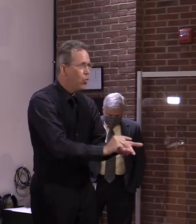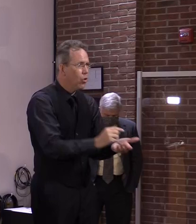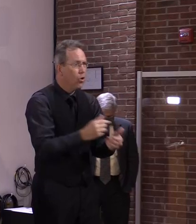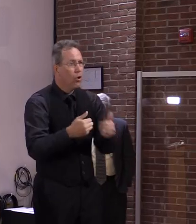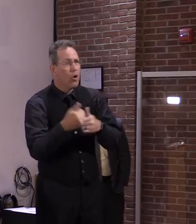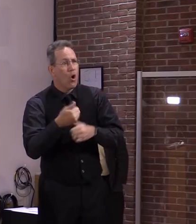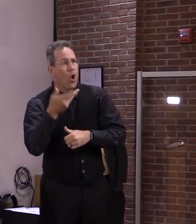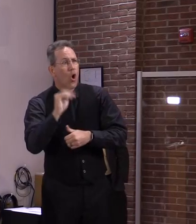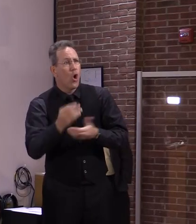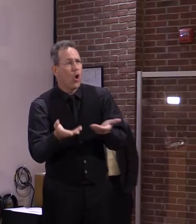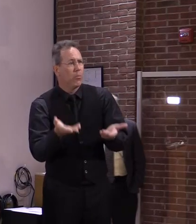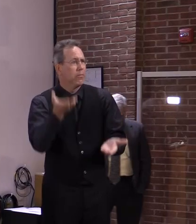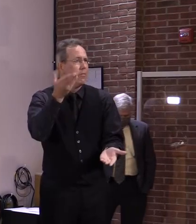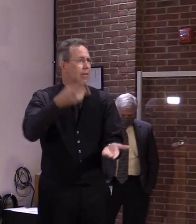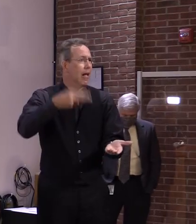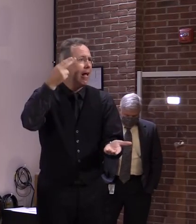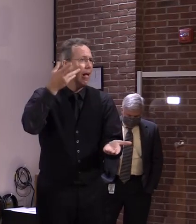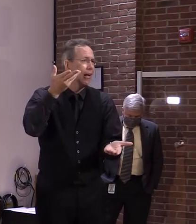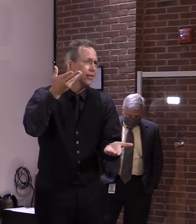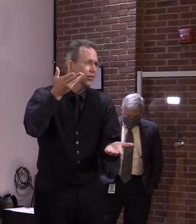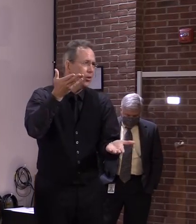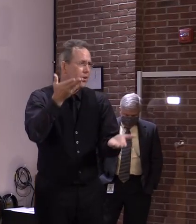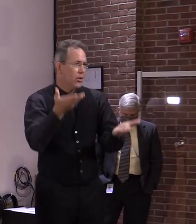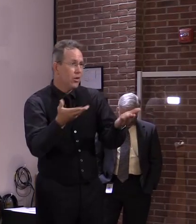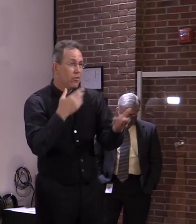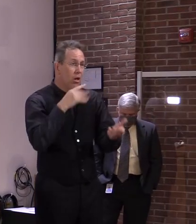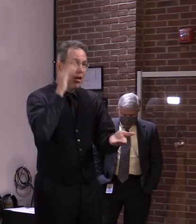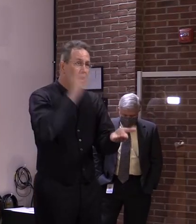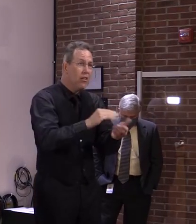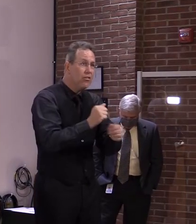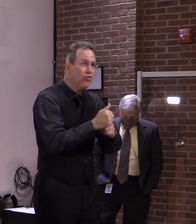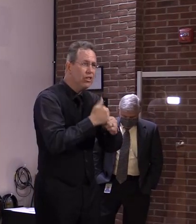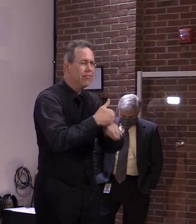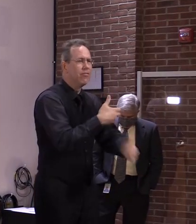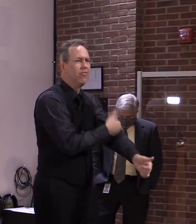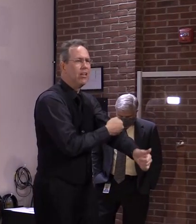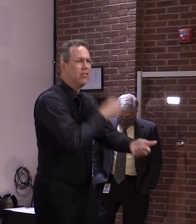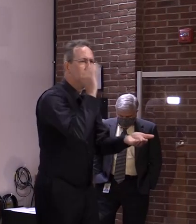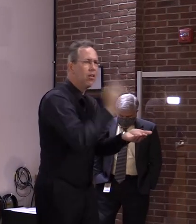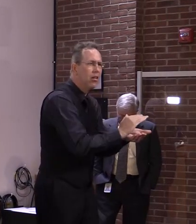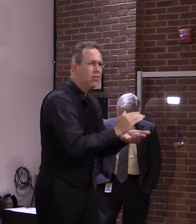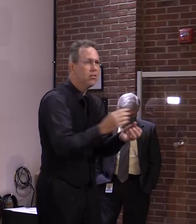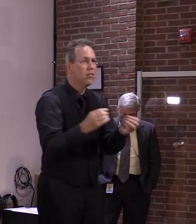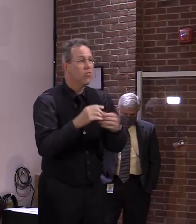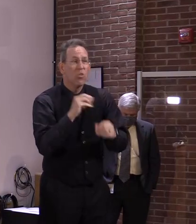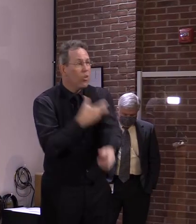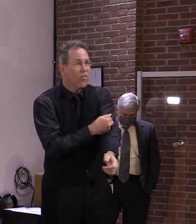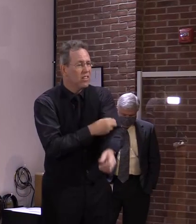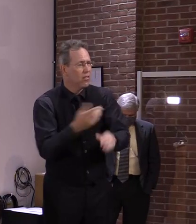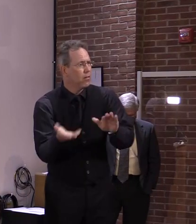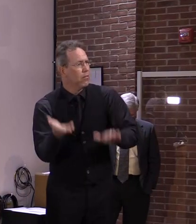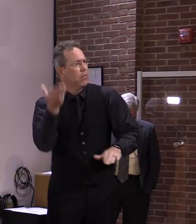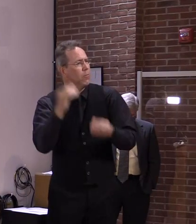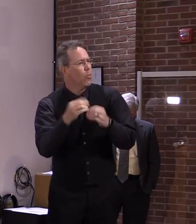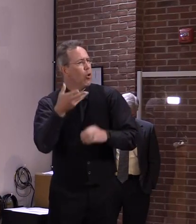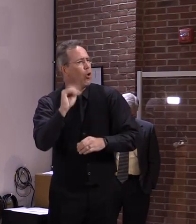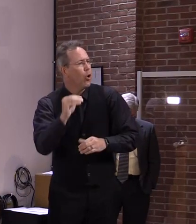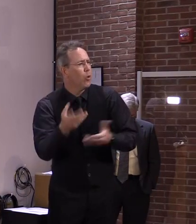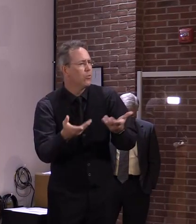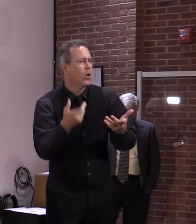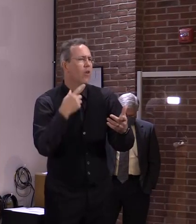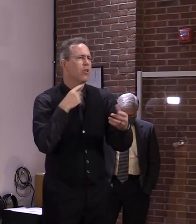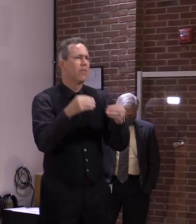that circumstance or what have you, but employers are often able to make some kinds of accommodations as well. So it doesn't